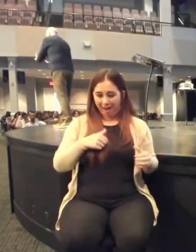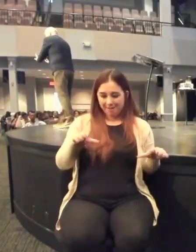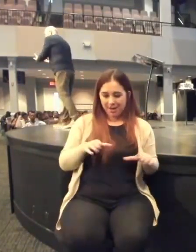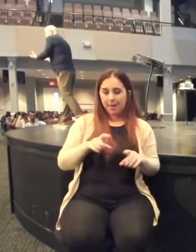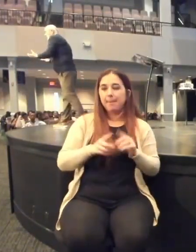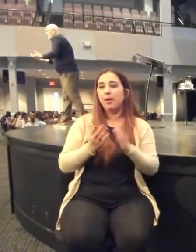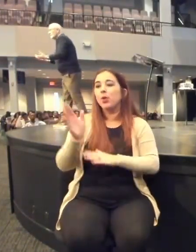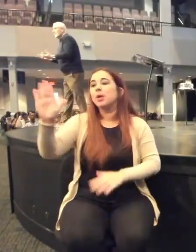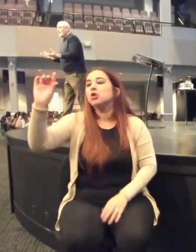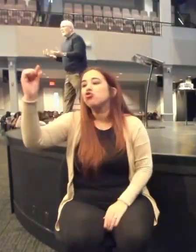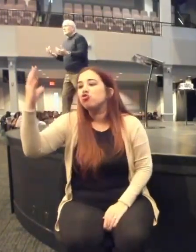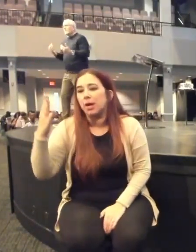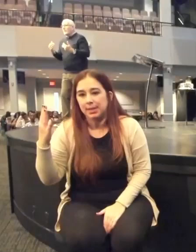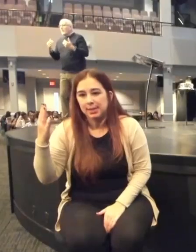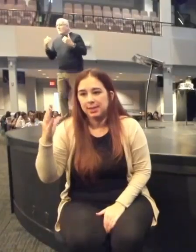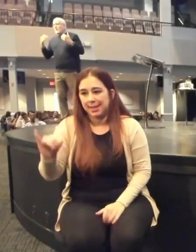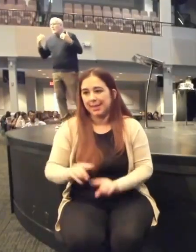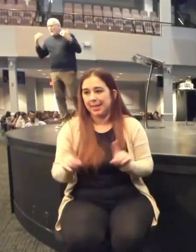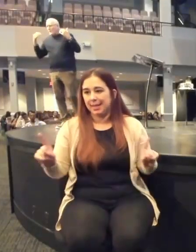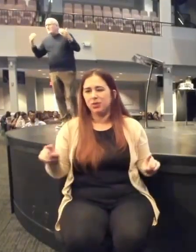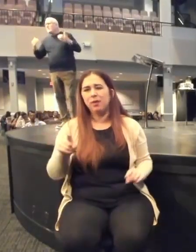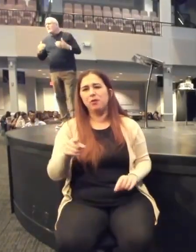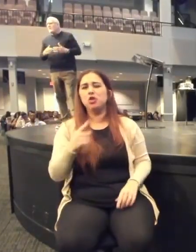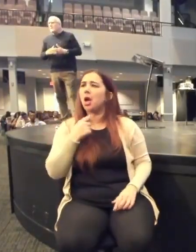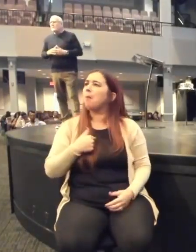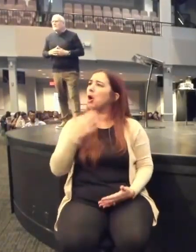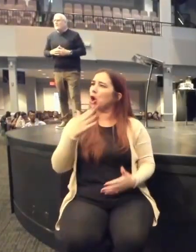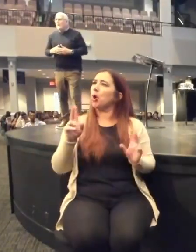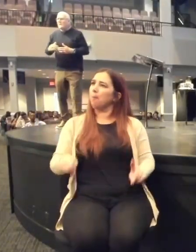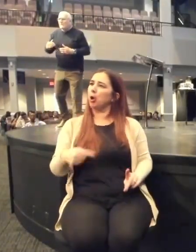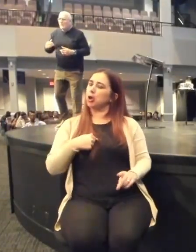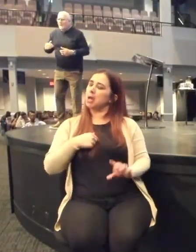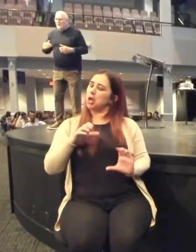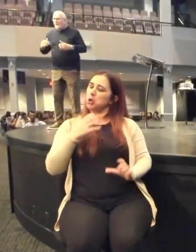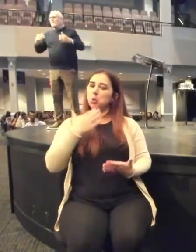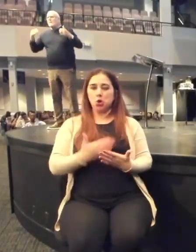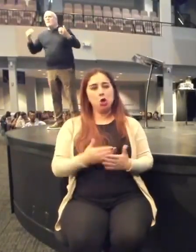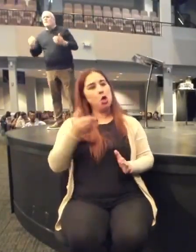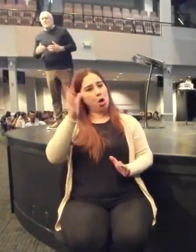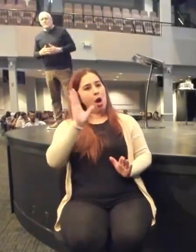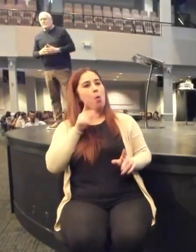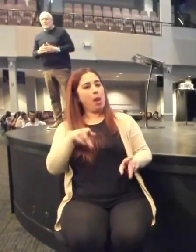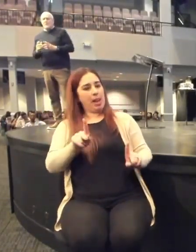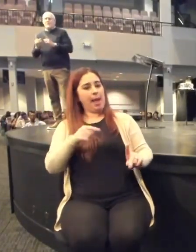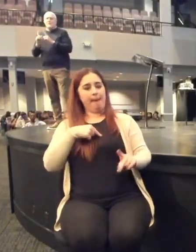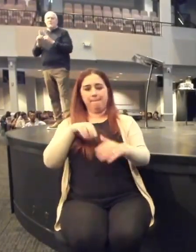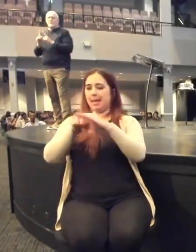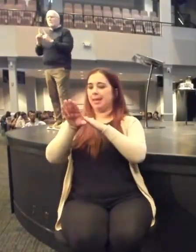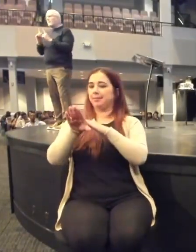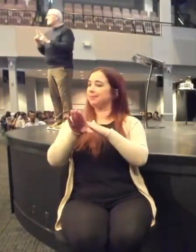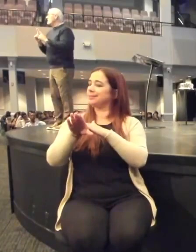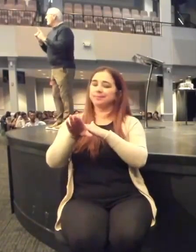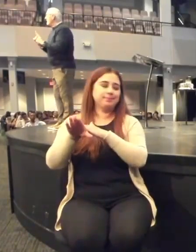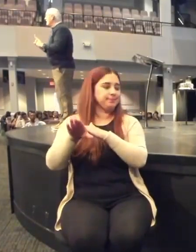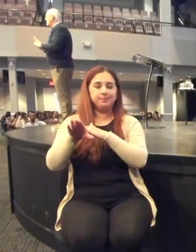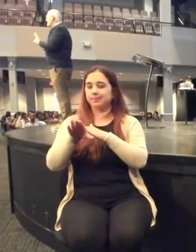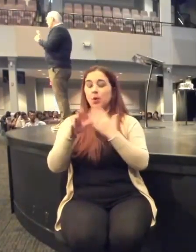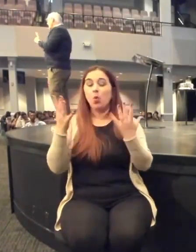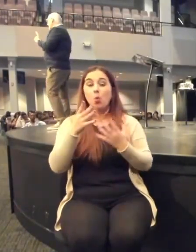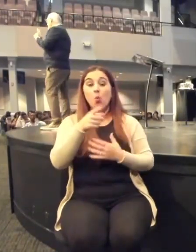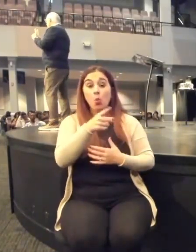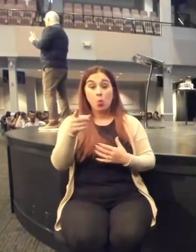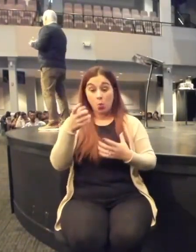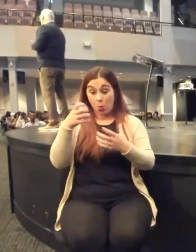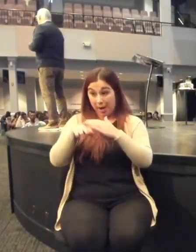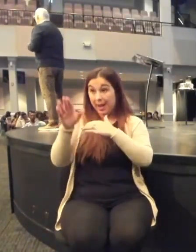his grace. Okay, that's the difference. And so if you're saying, well, I'll just be a good person and God's going to let me in. What gets you into heaven is